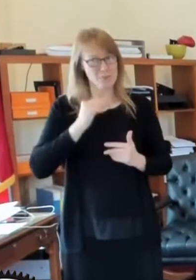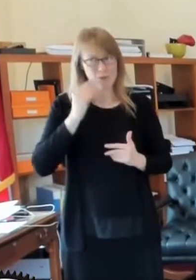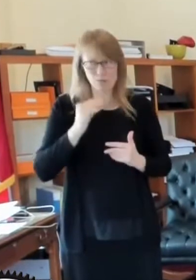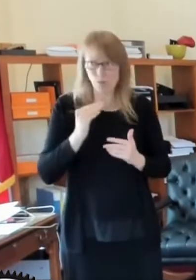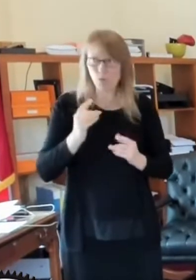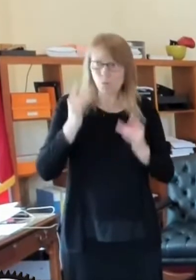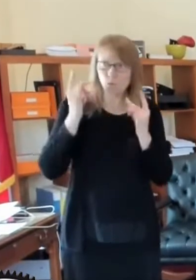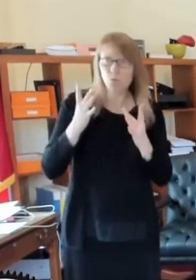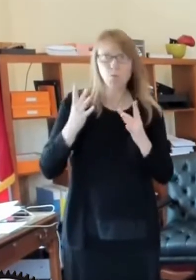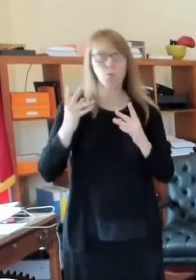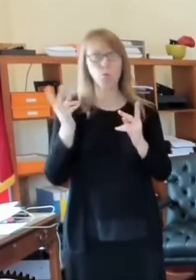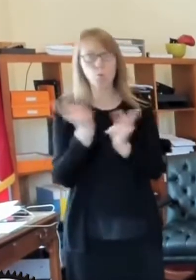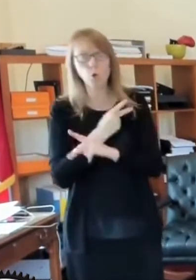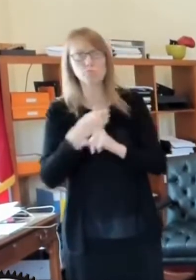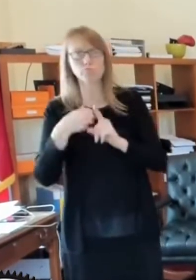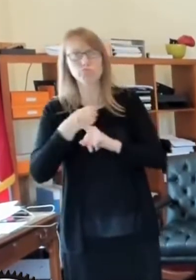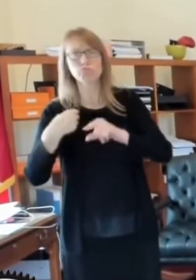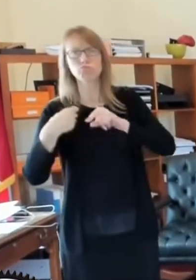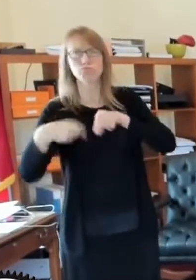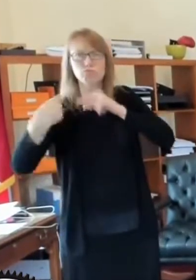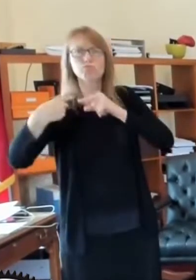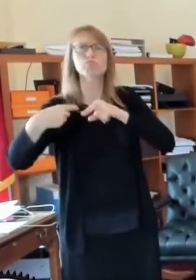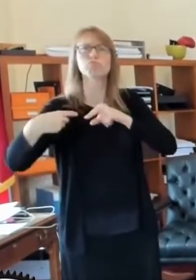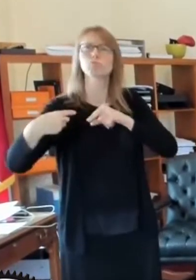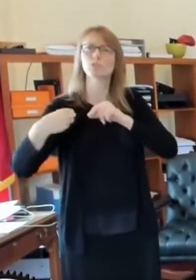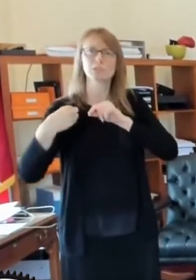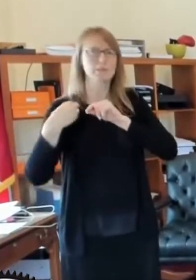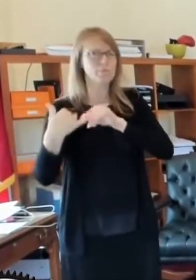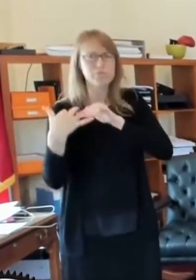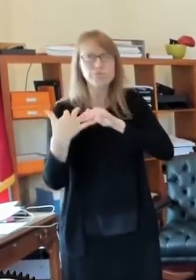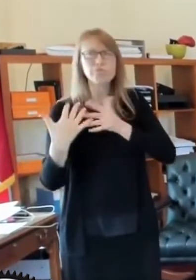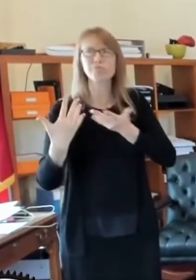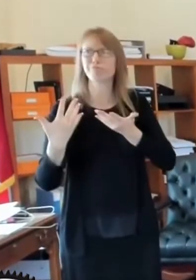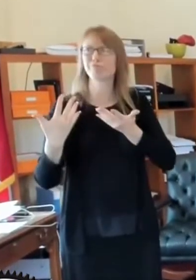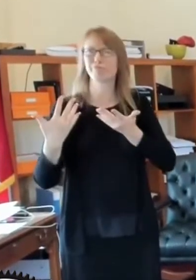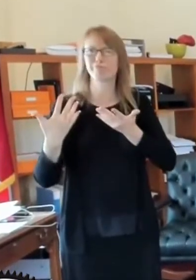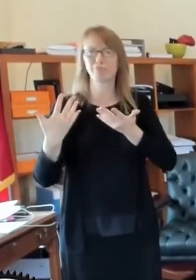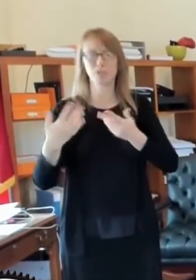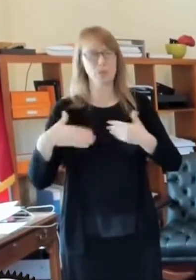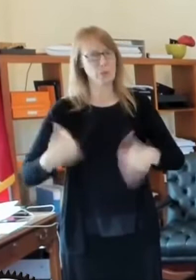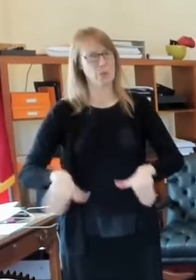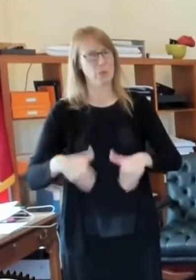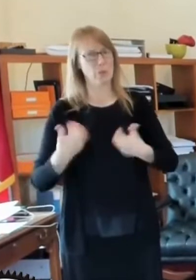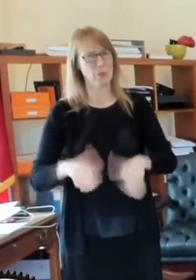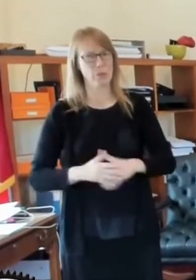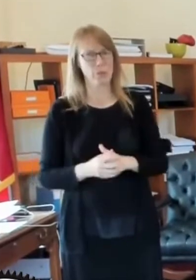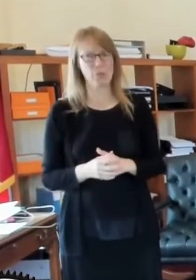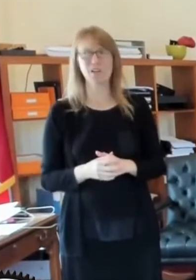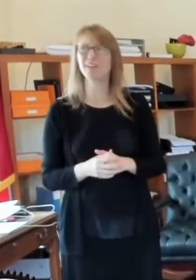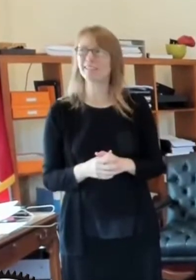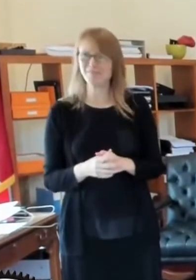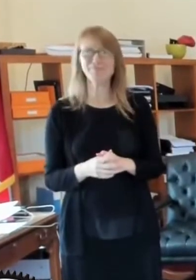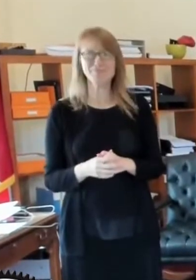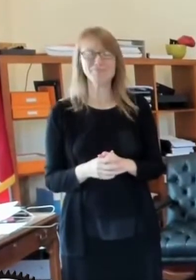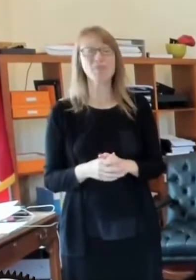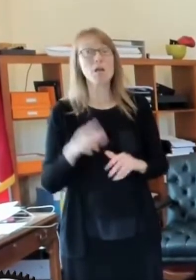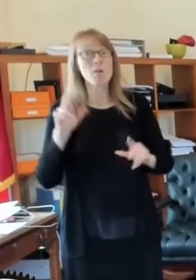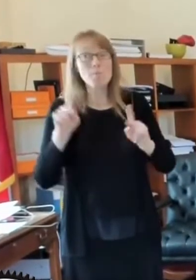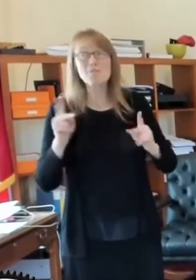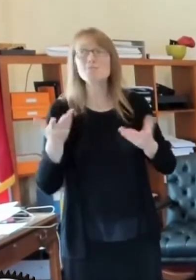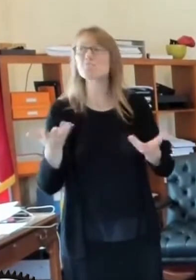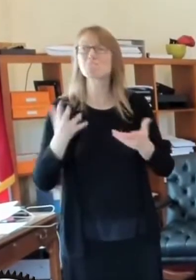violence. People are stressed. COVID has stressed